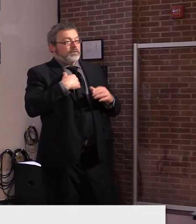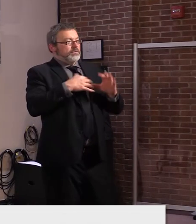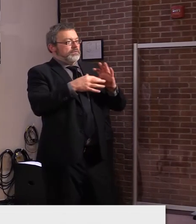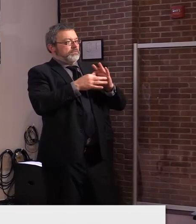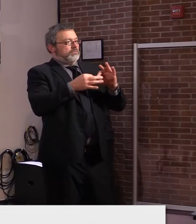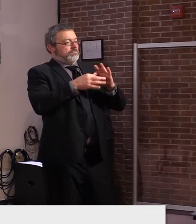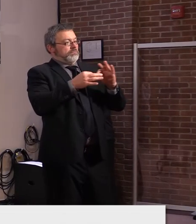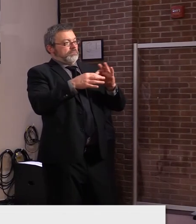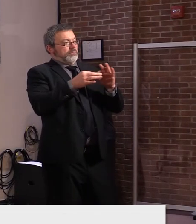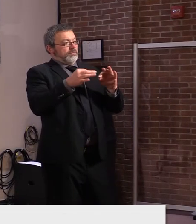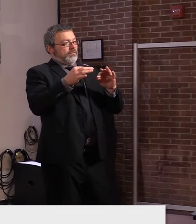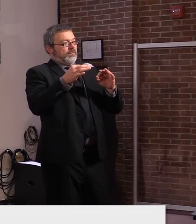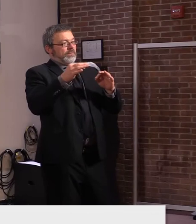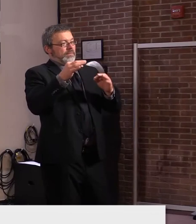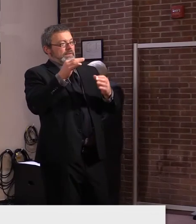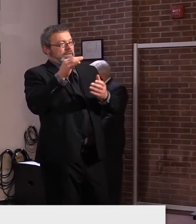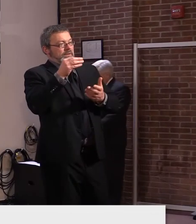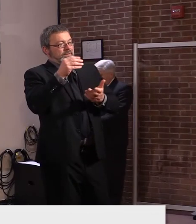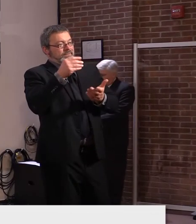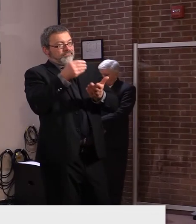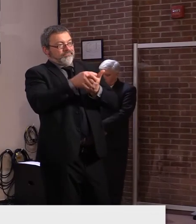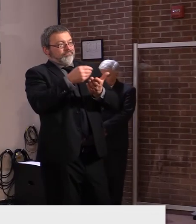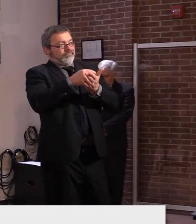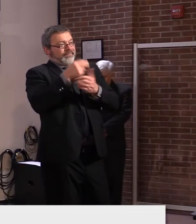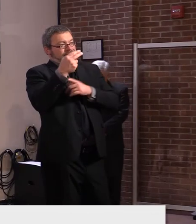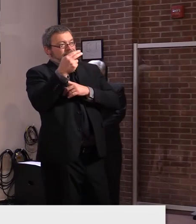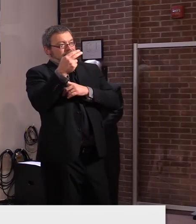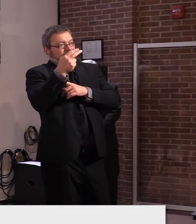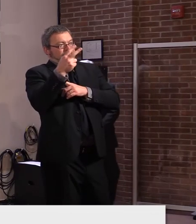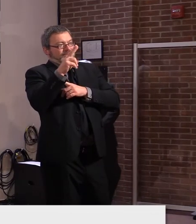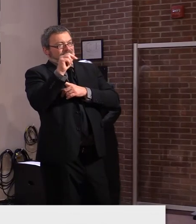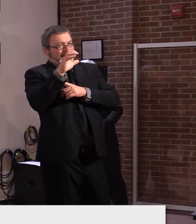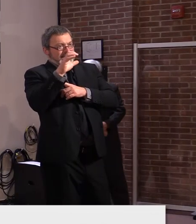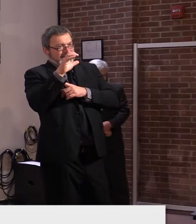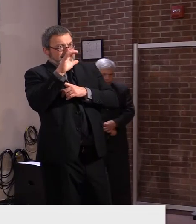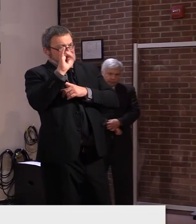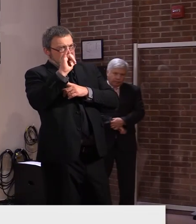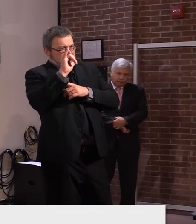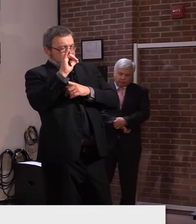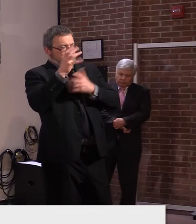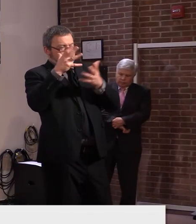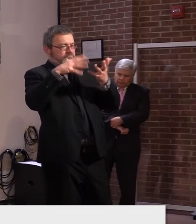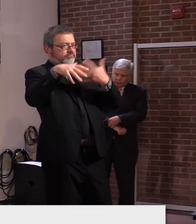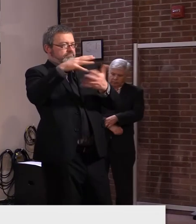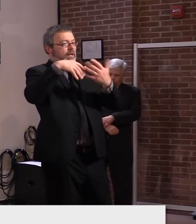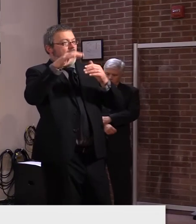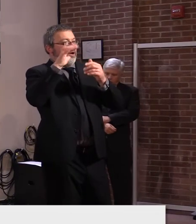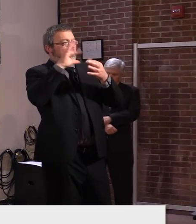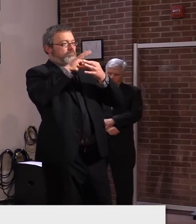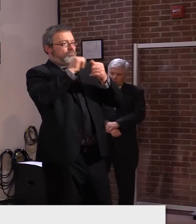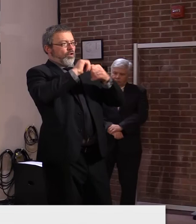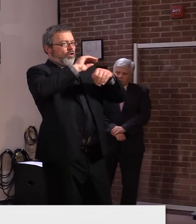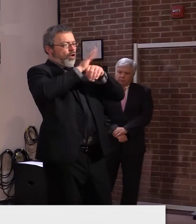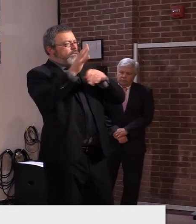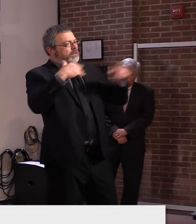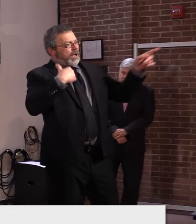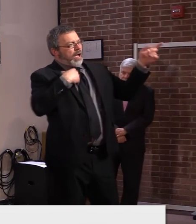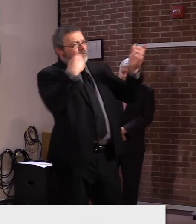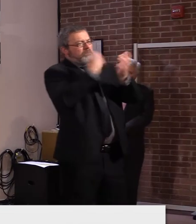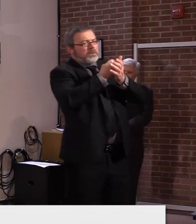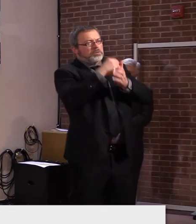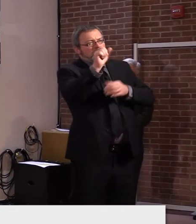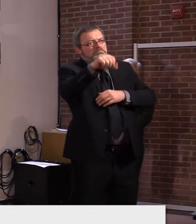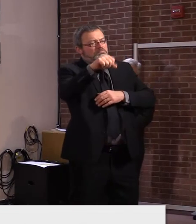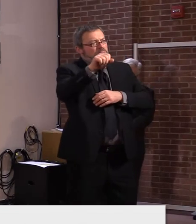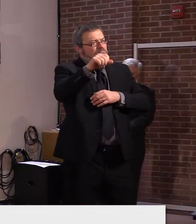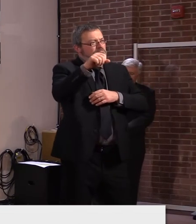and we have other money available as well for just that. So I think it's a good point. Not only